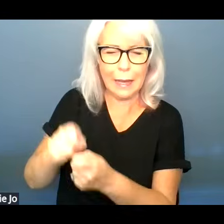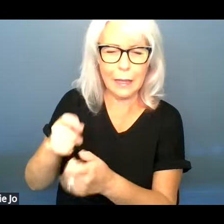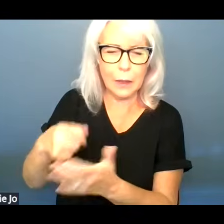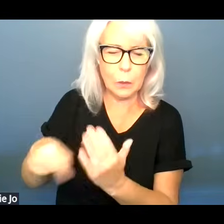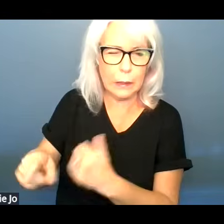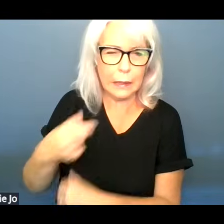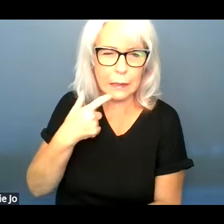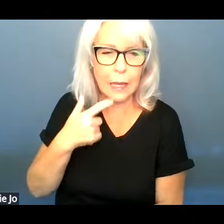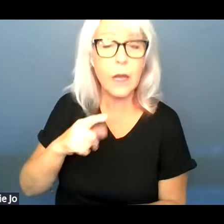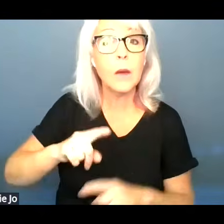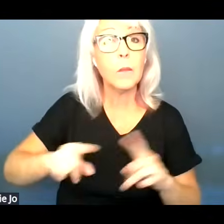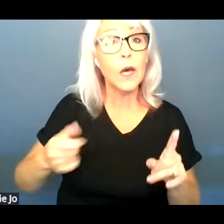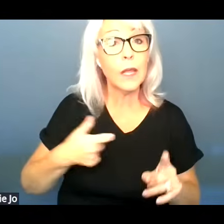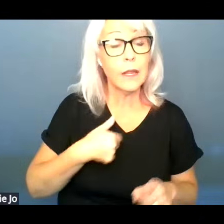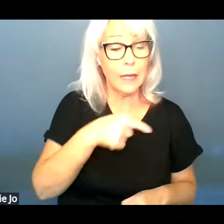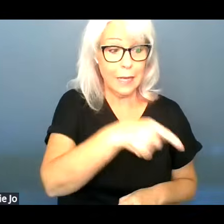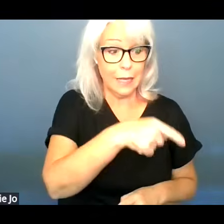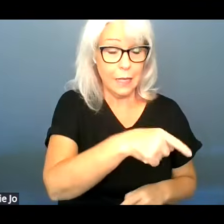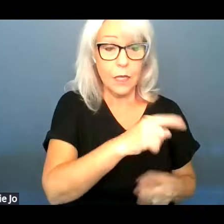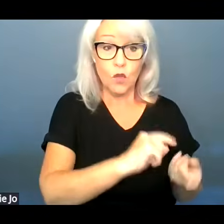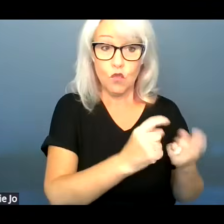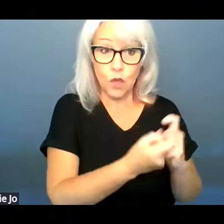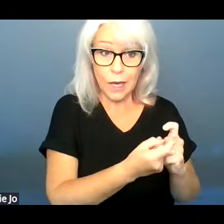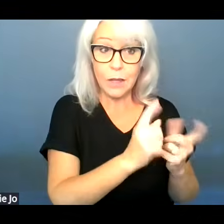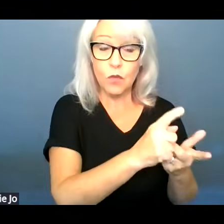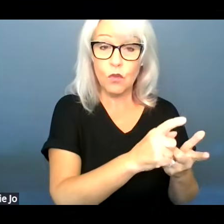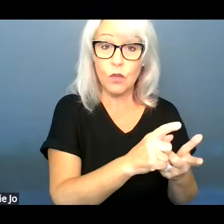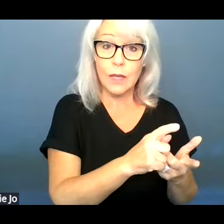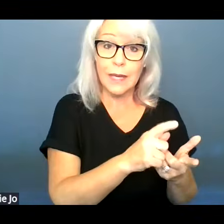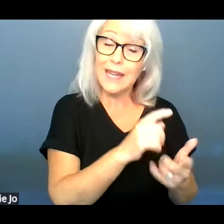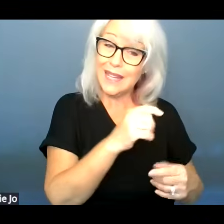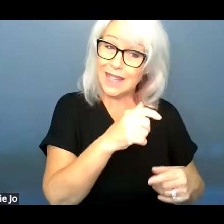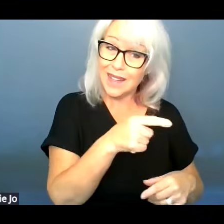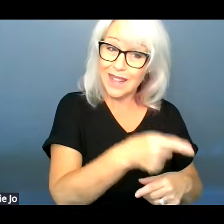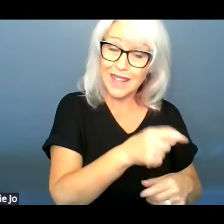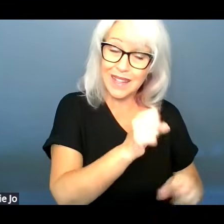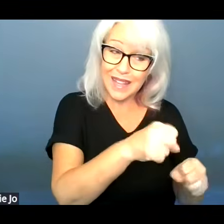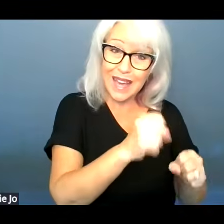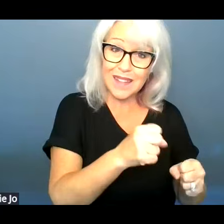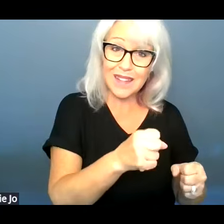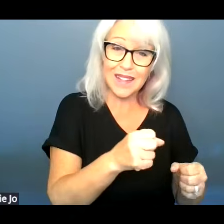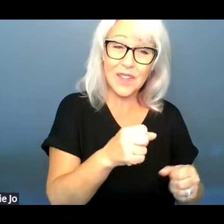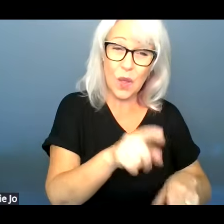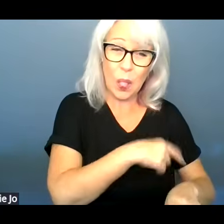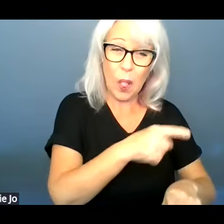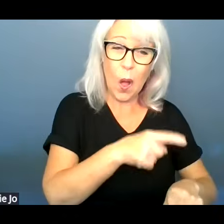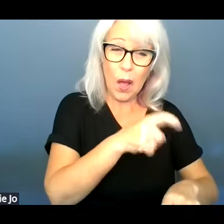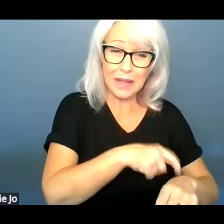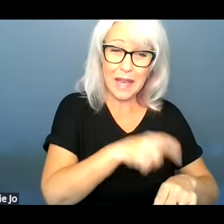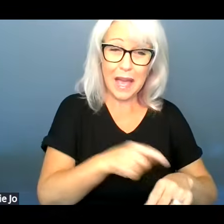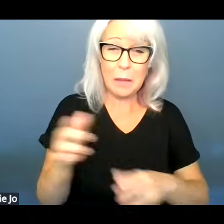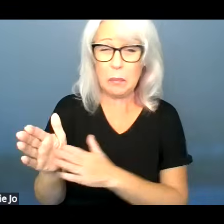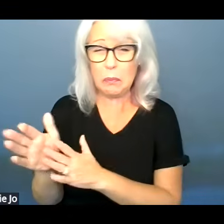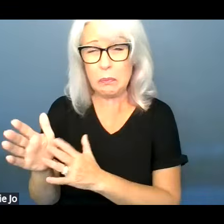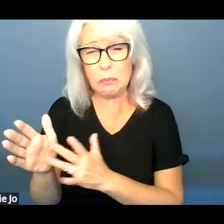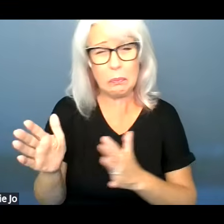made regarding the dates, it does give a time period. Yes, it is a long time. That could go